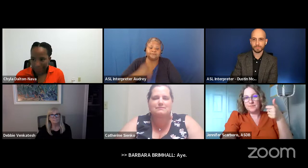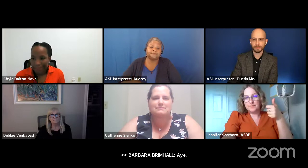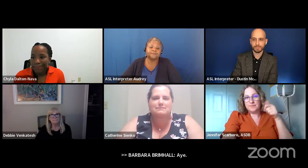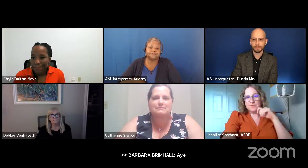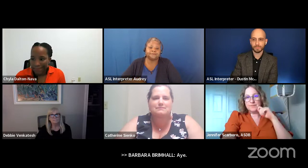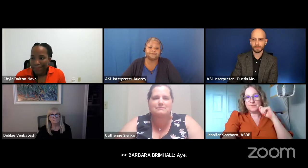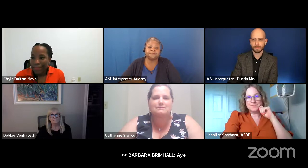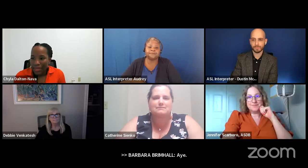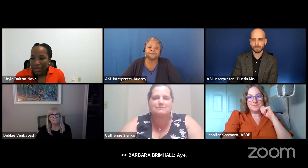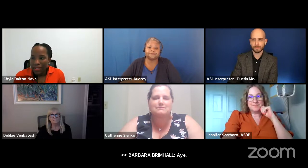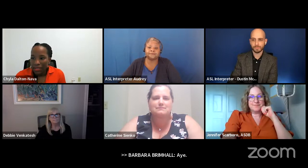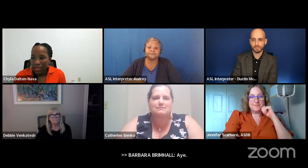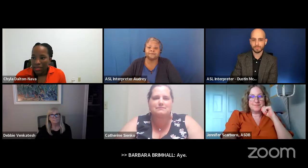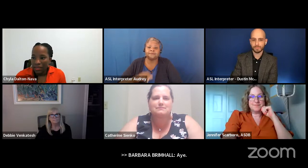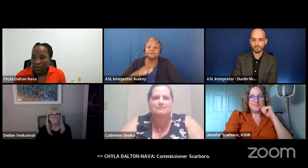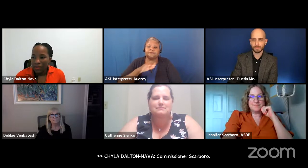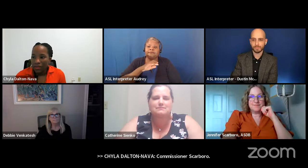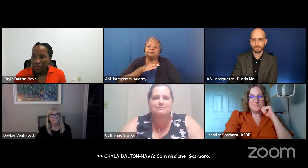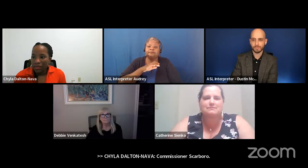Aye.